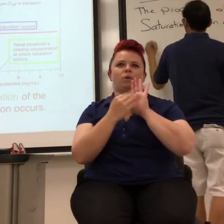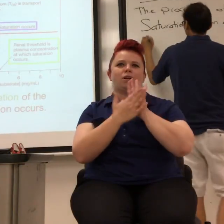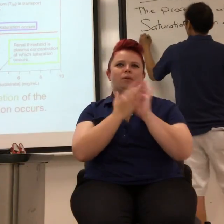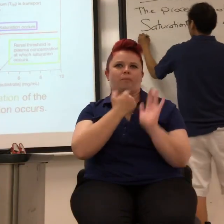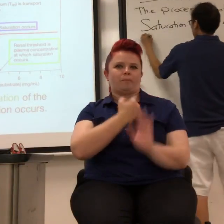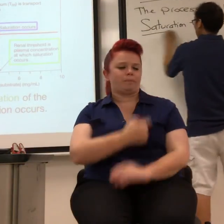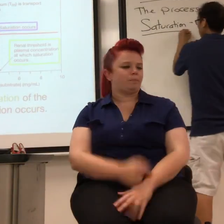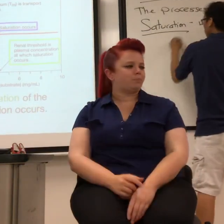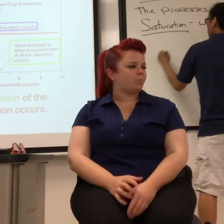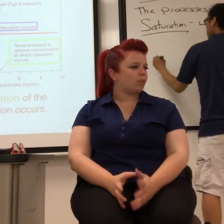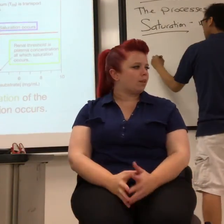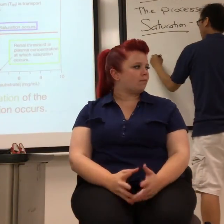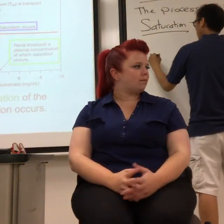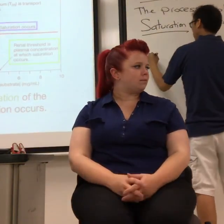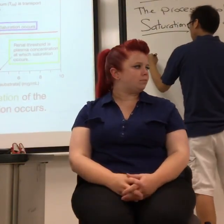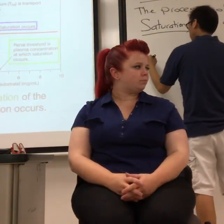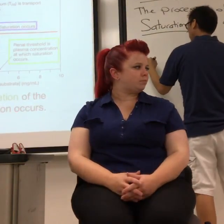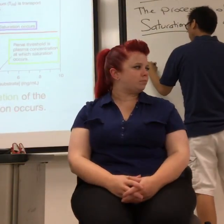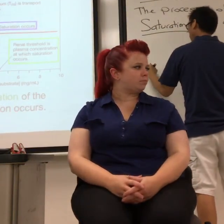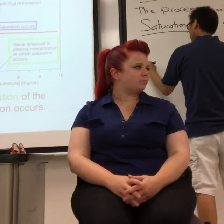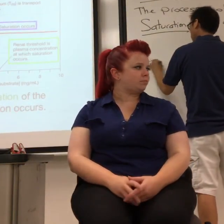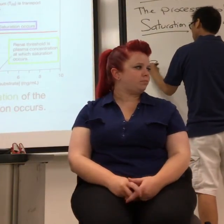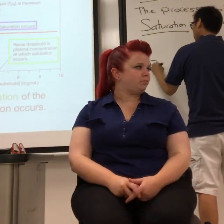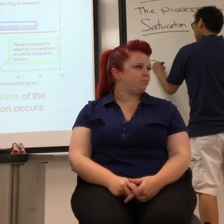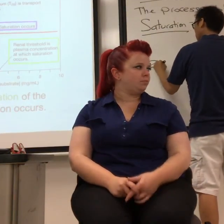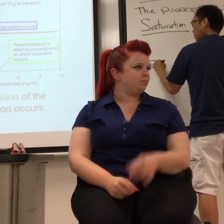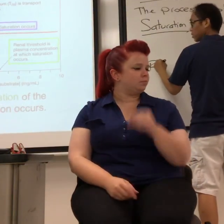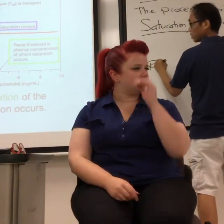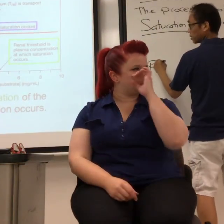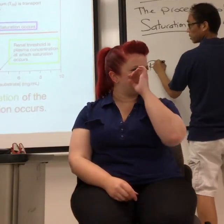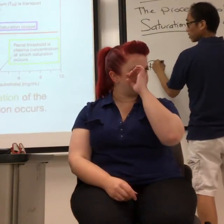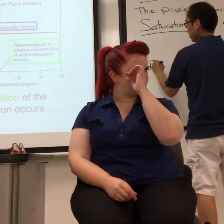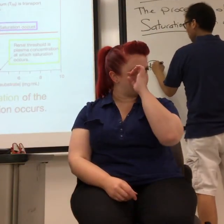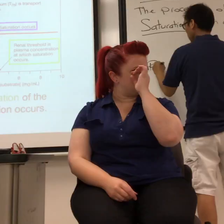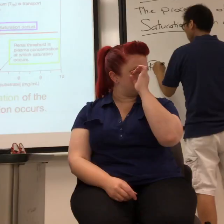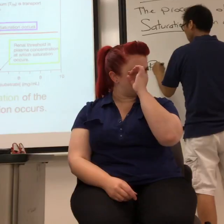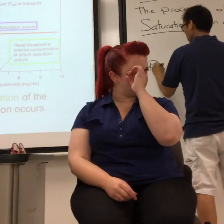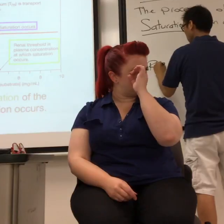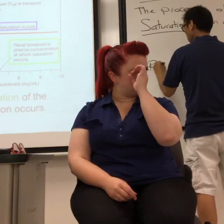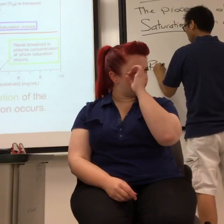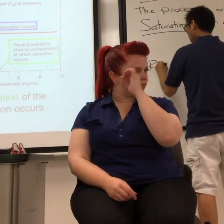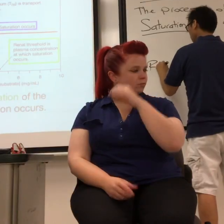Differentiate between saturation and renal threshold.